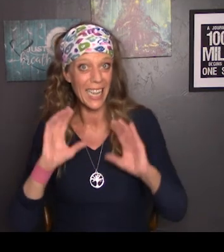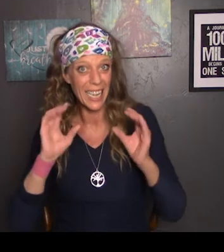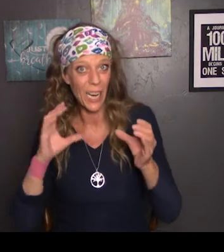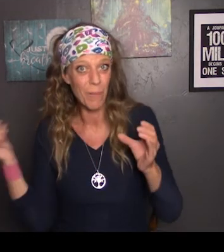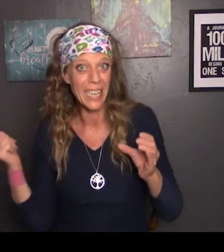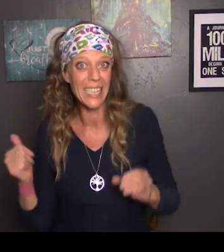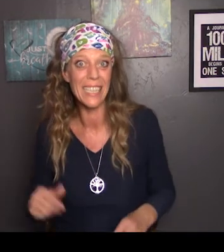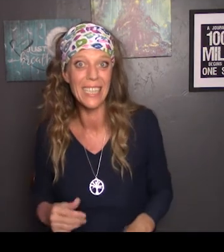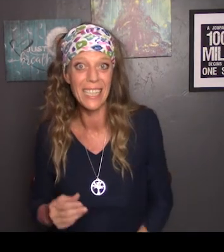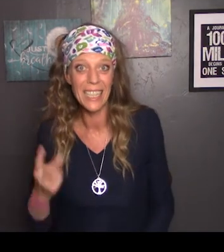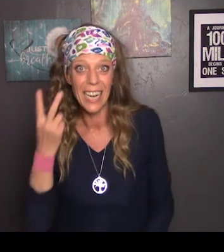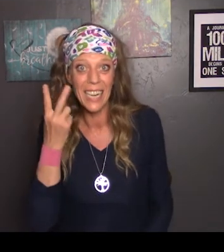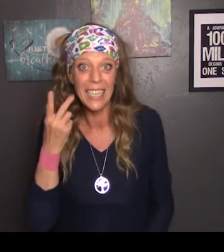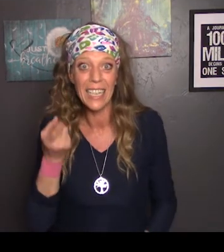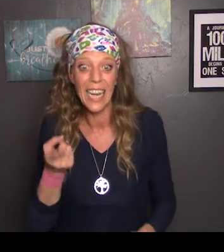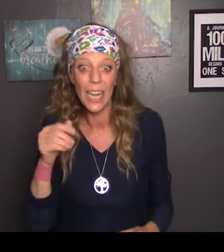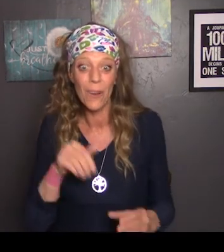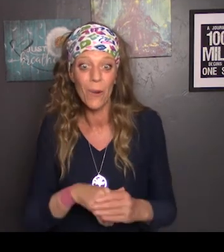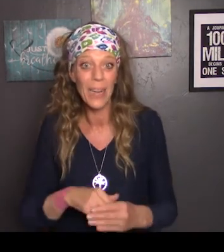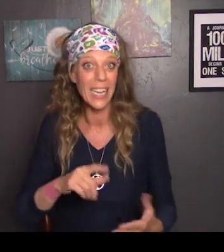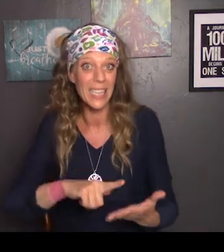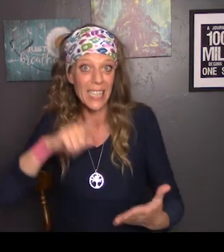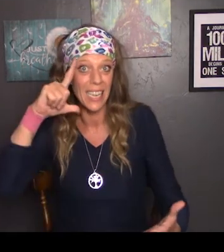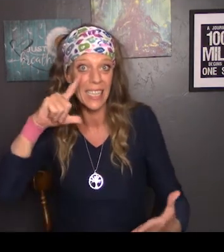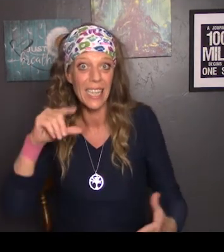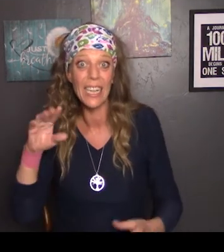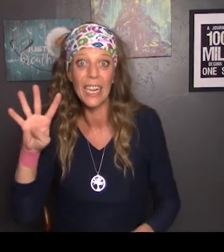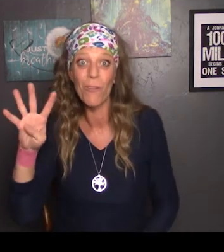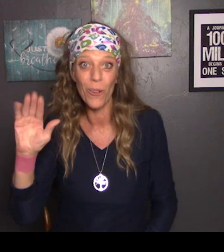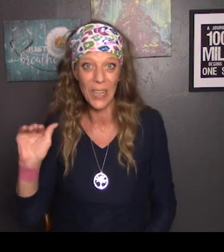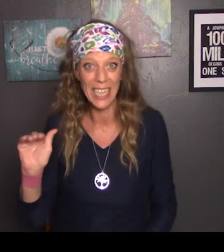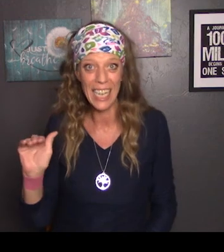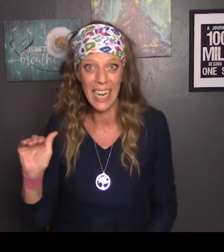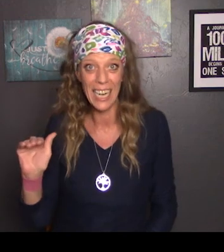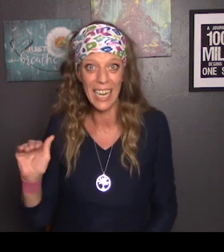me in comments. See you in lesson 14.